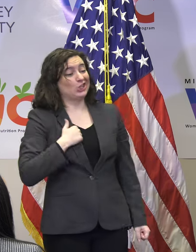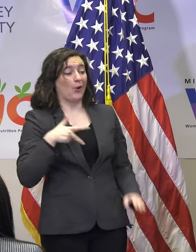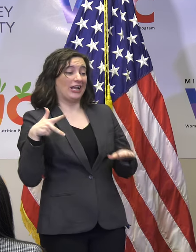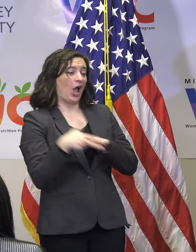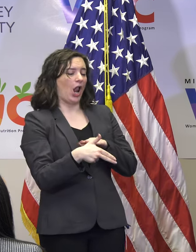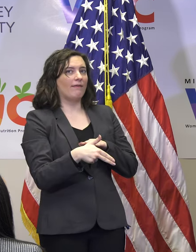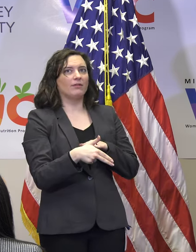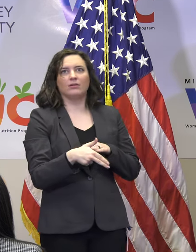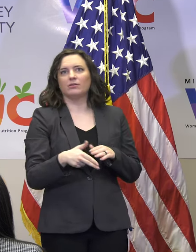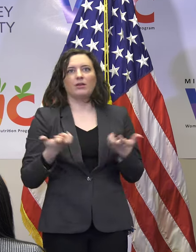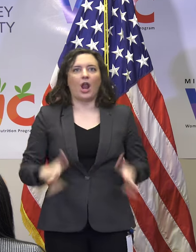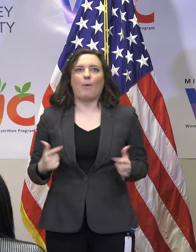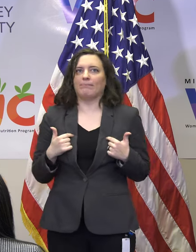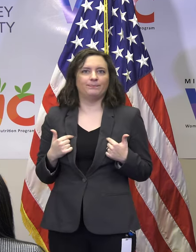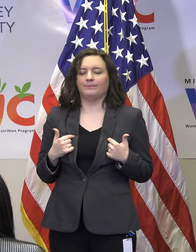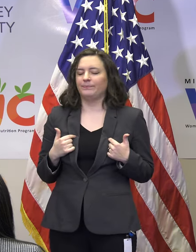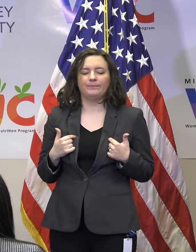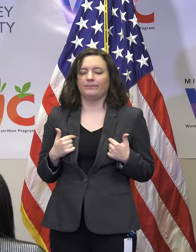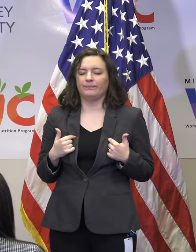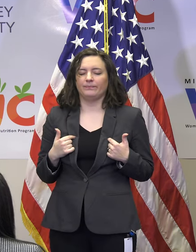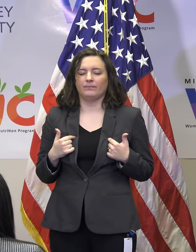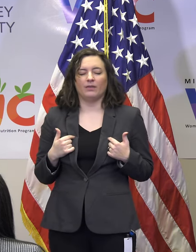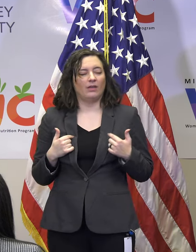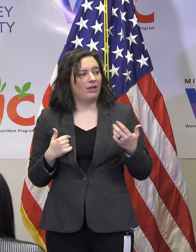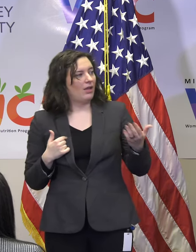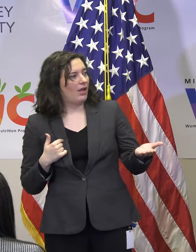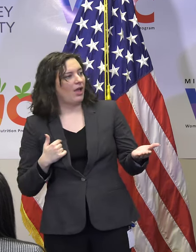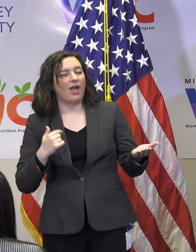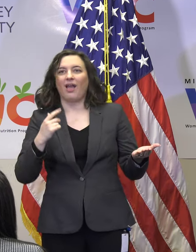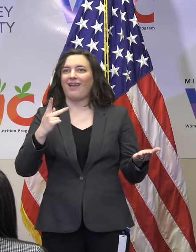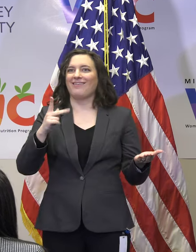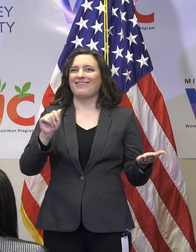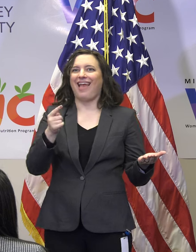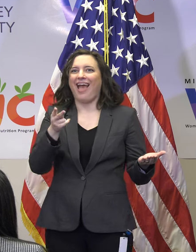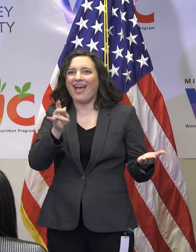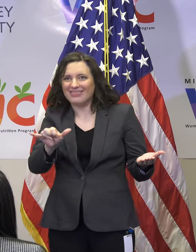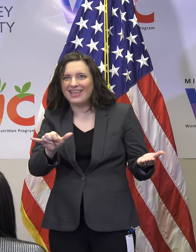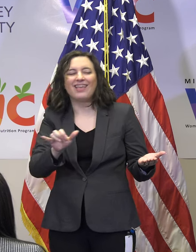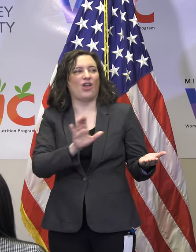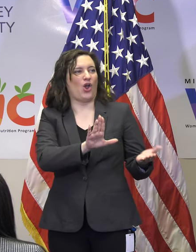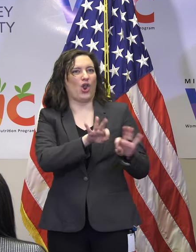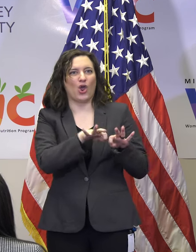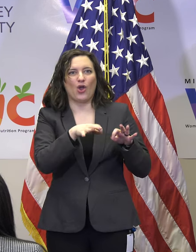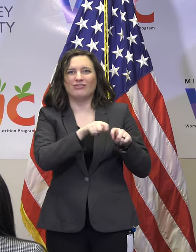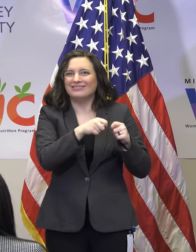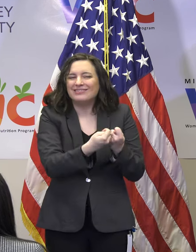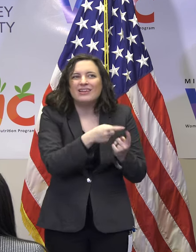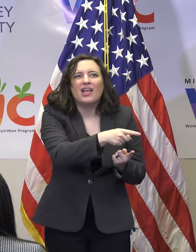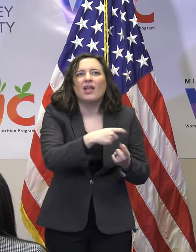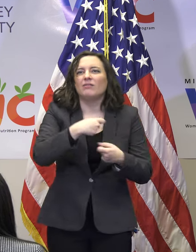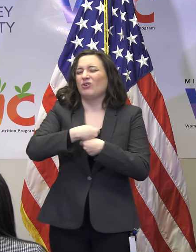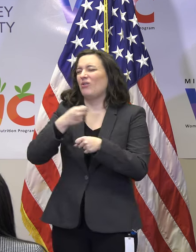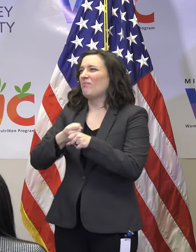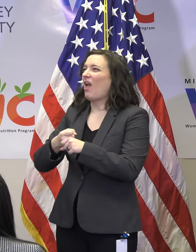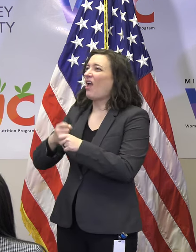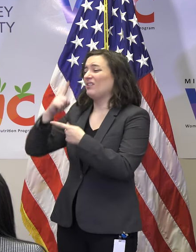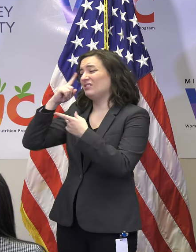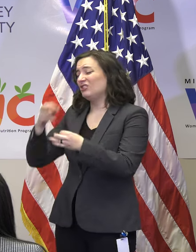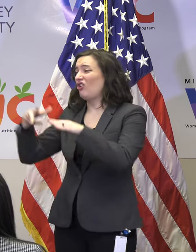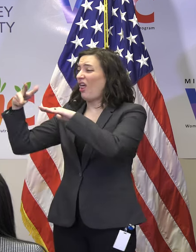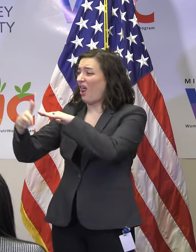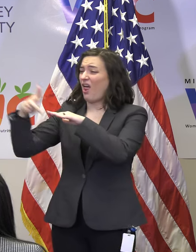don't want to have Kathy and her team have to make some very tough decisions prioritizing. Commissioner, I don't want you to have